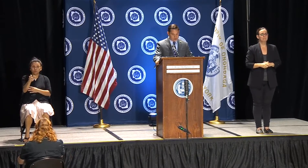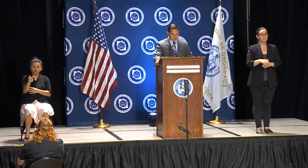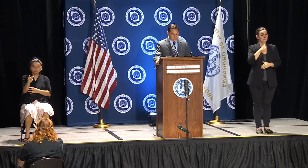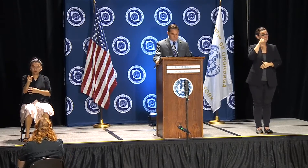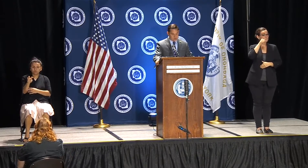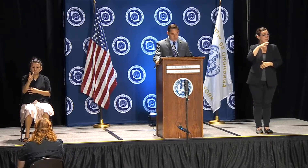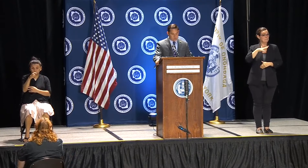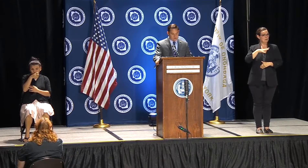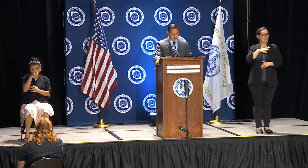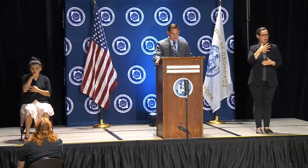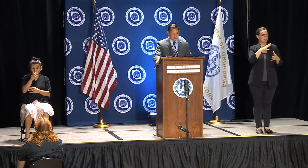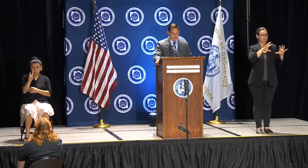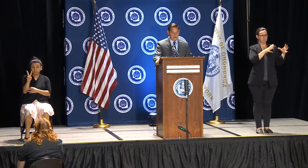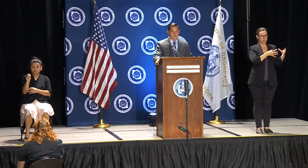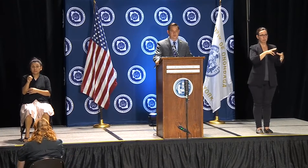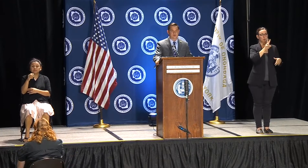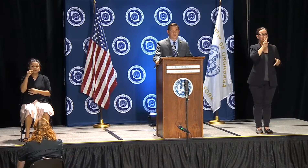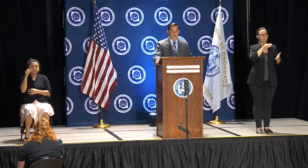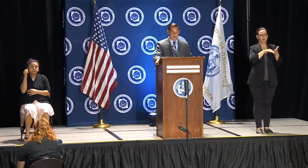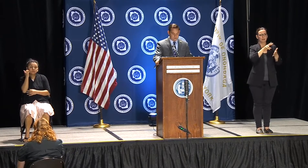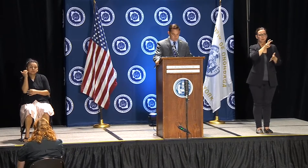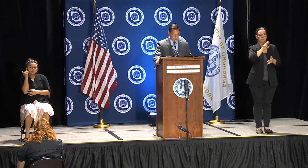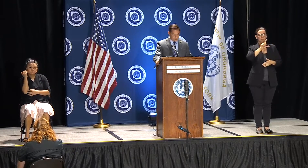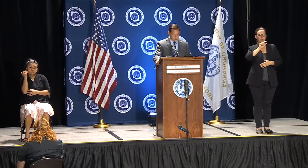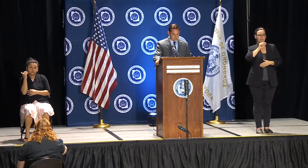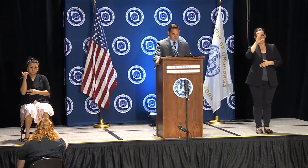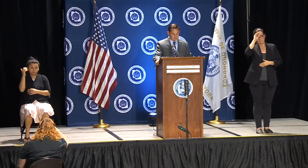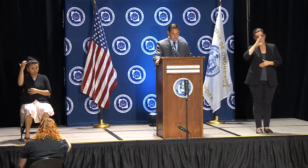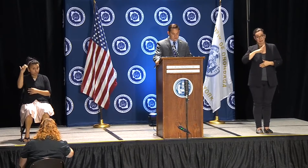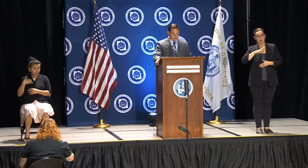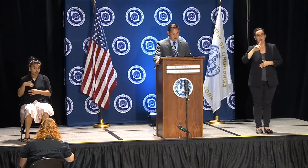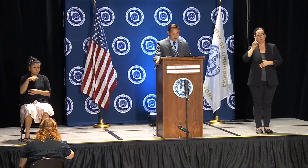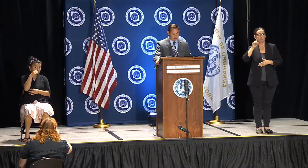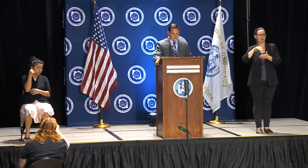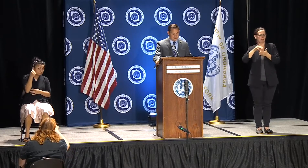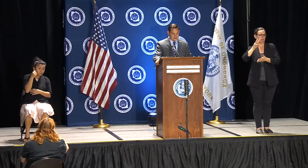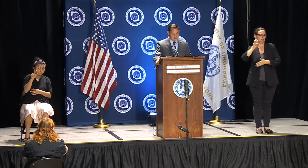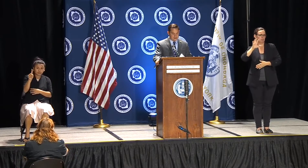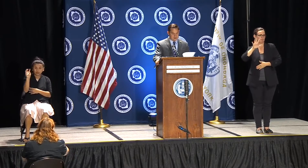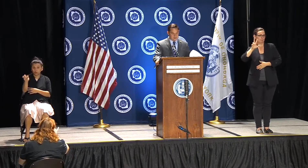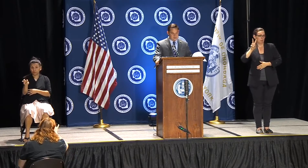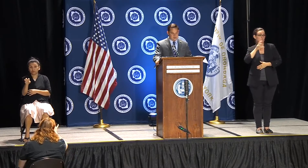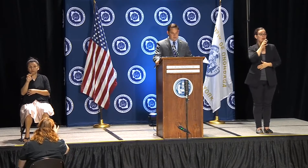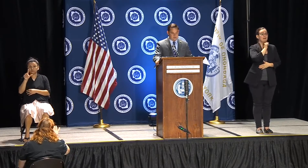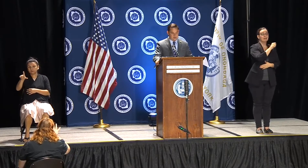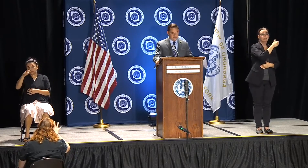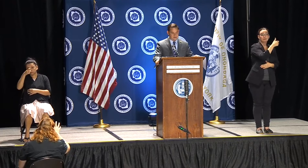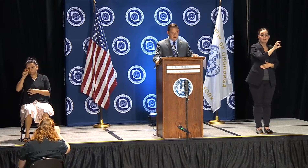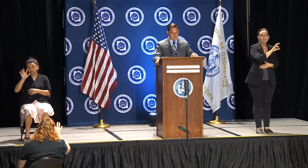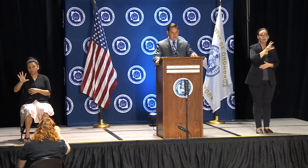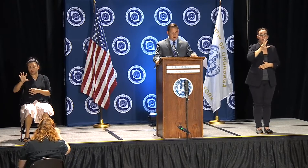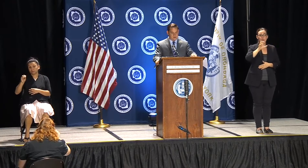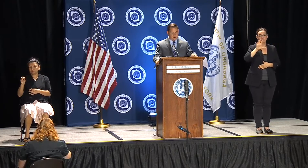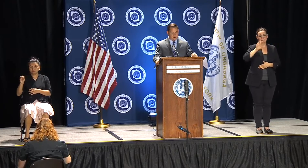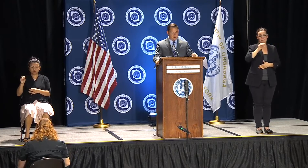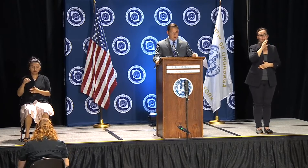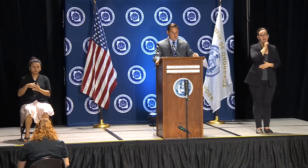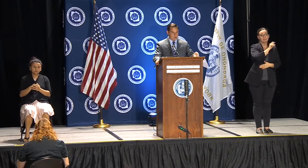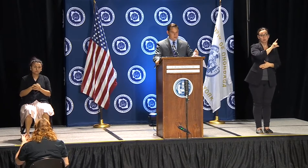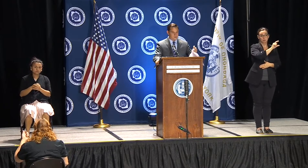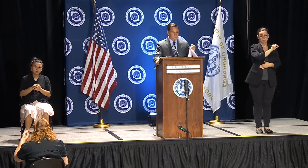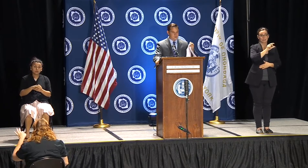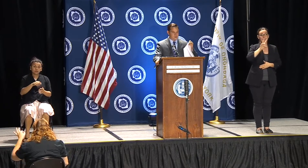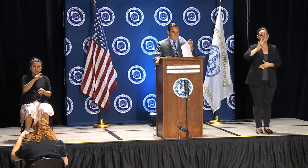2,220 females, 1,652 males, 350 under 19, 797 in